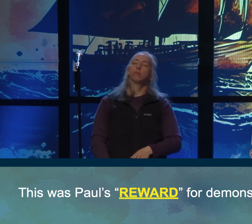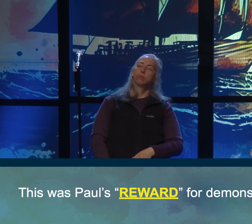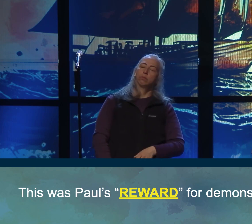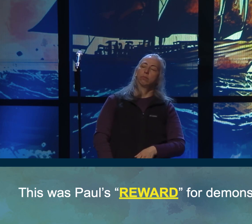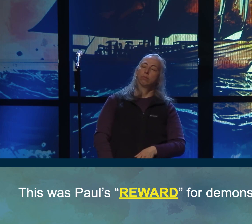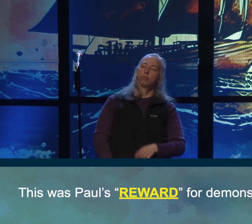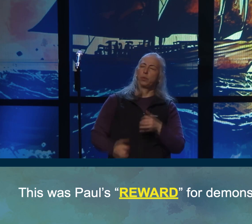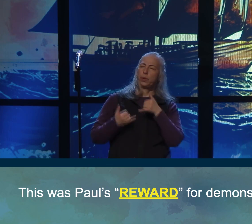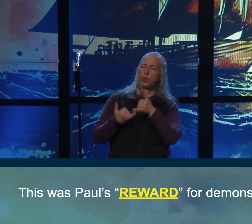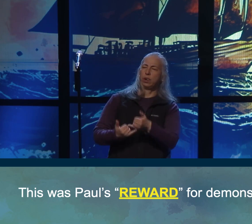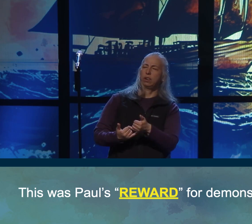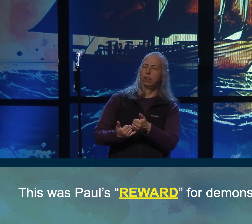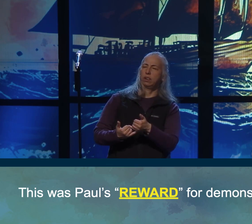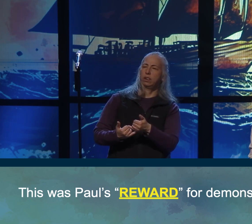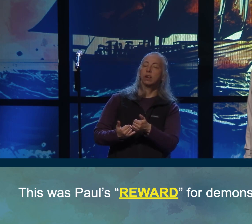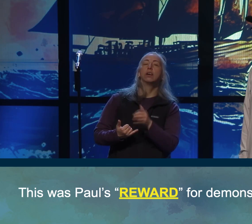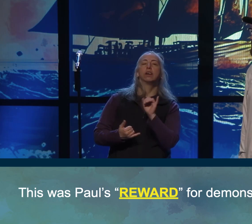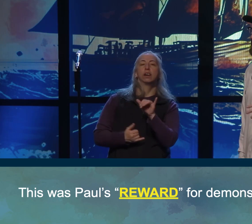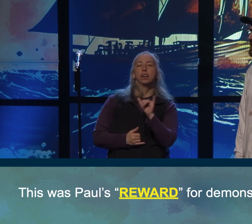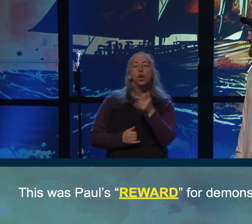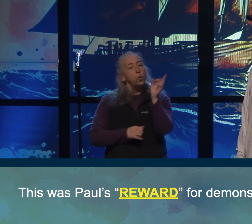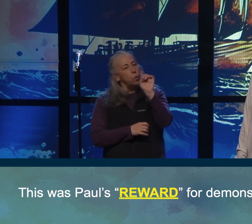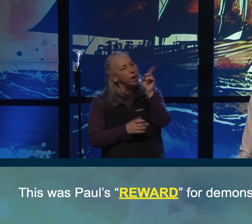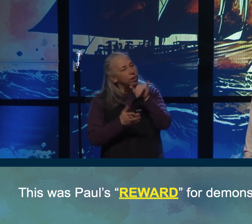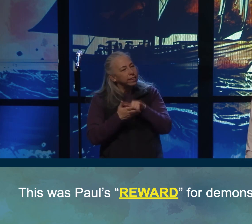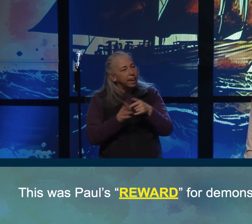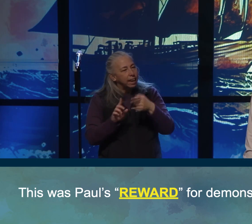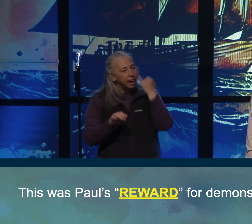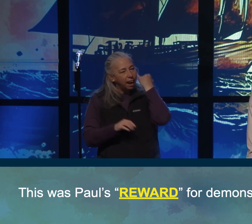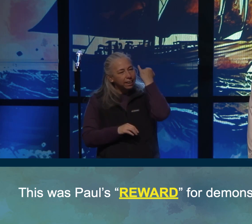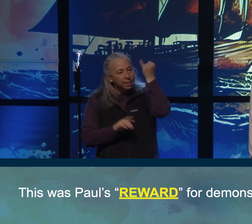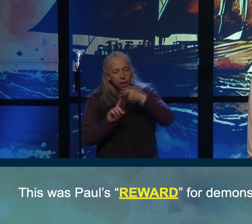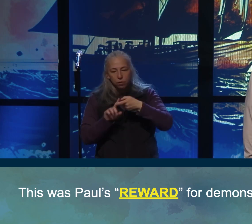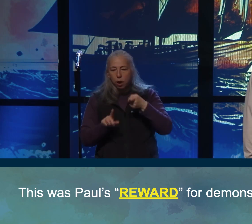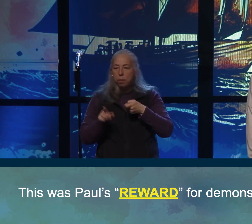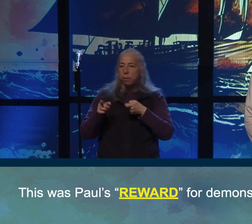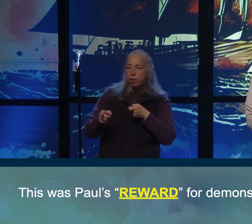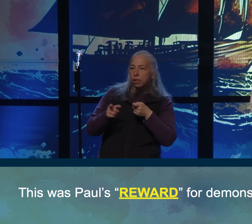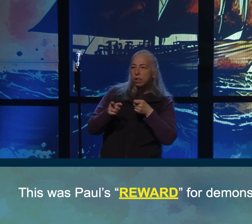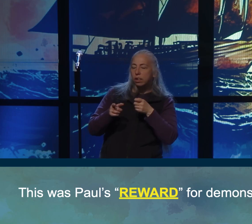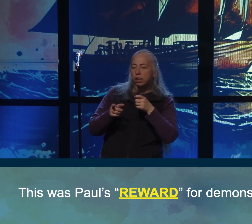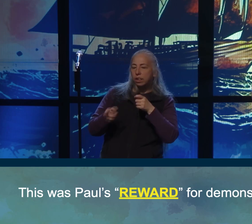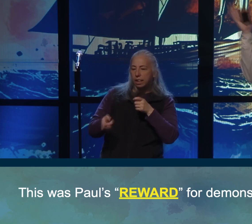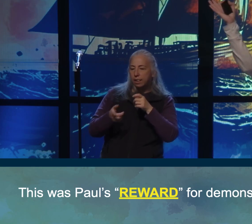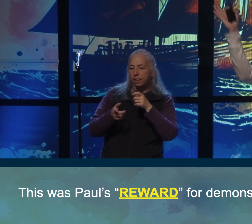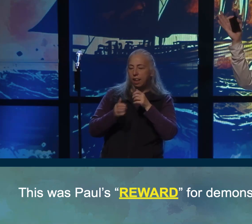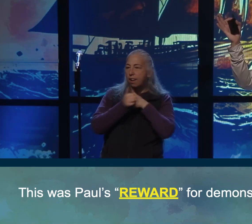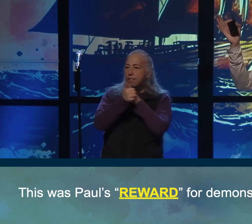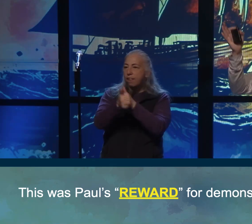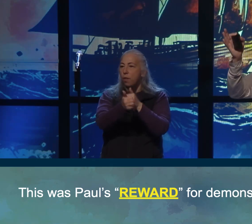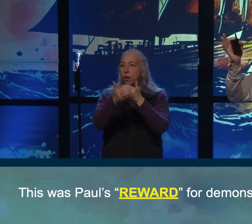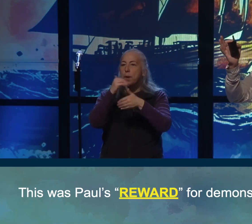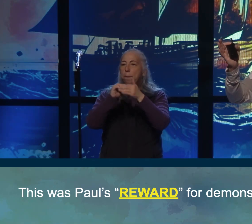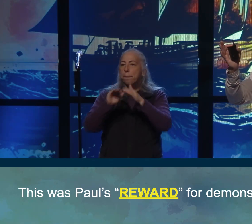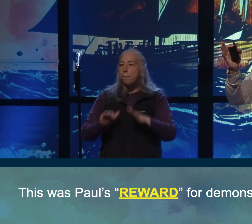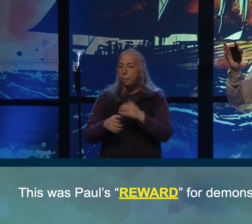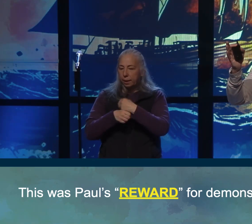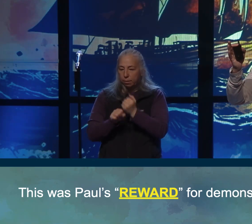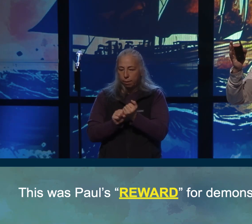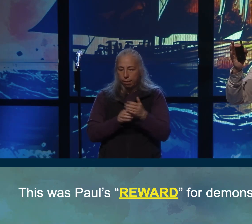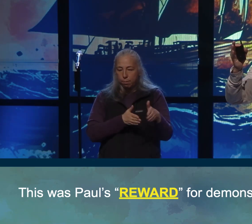know, I don't know where we got the idea somehow that following the peacemaking path of Jesus was just going to be all up and to the right, you